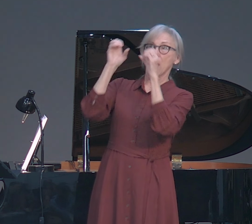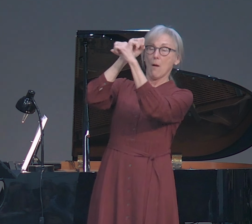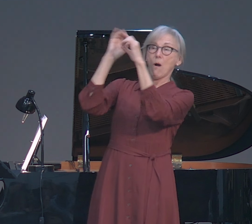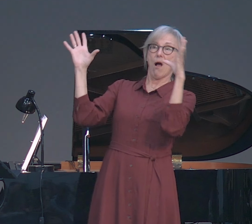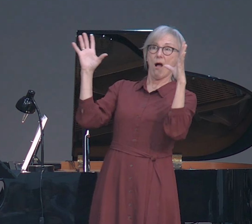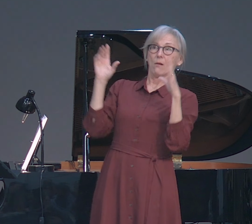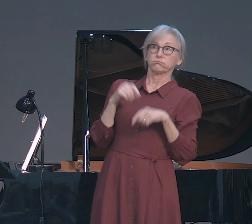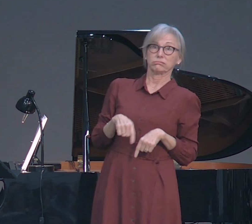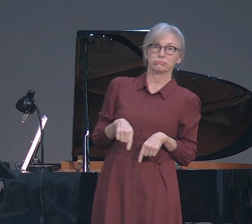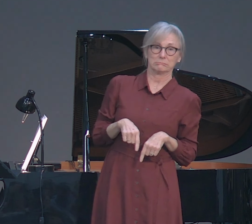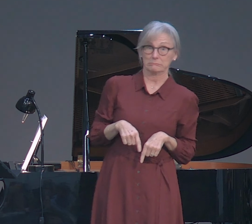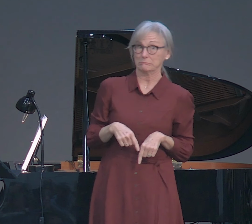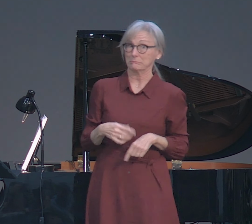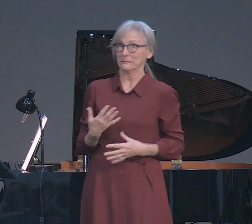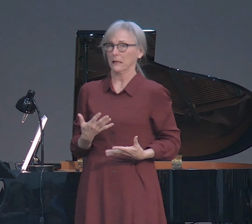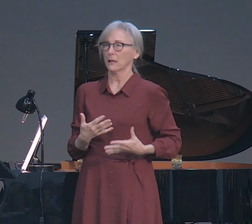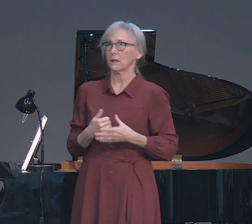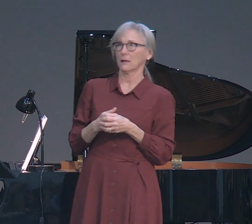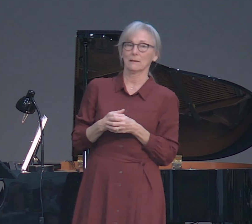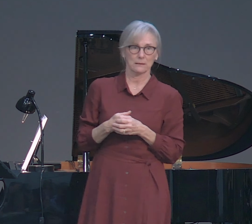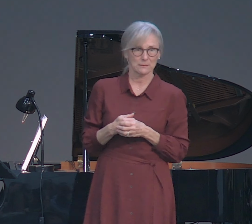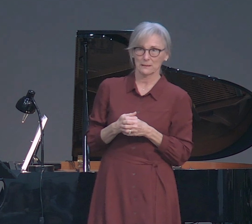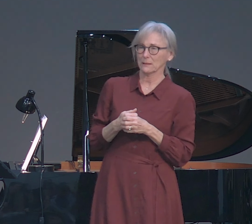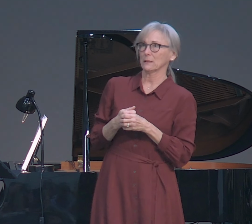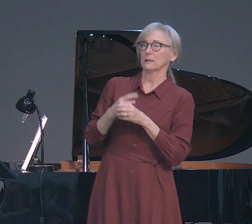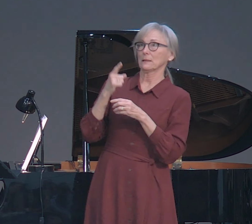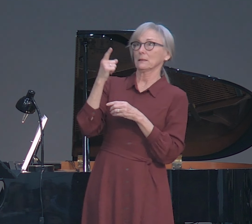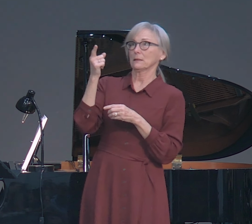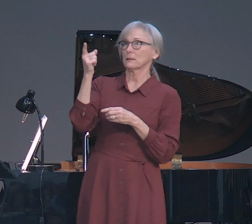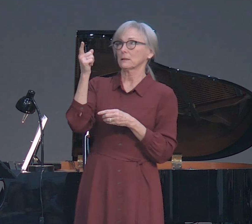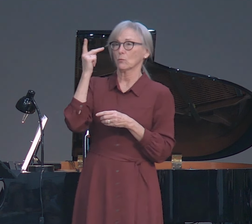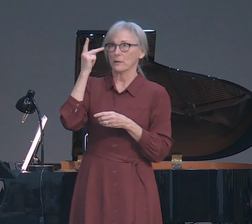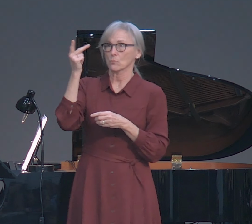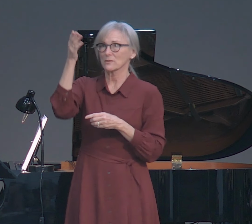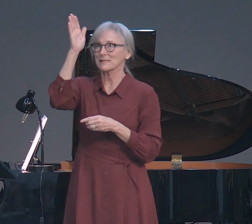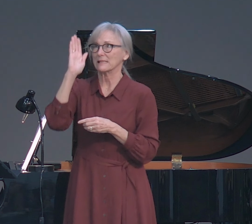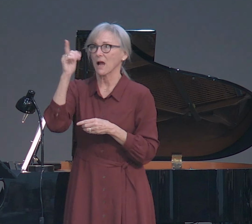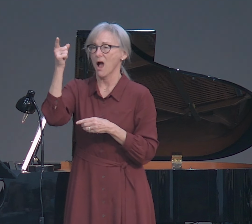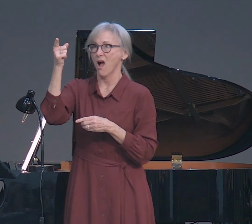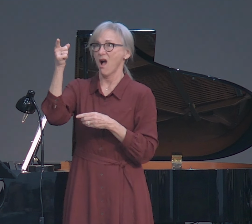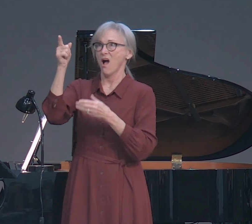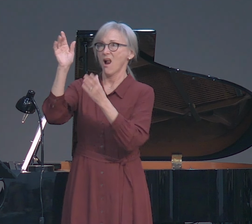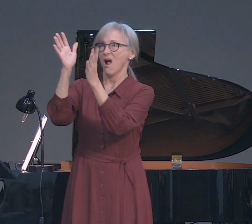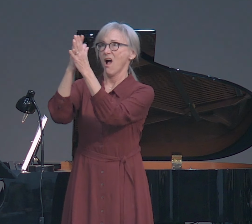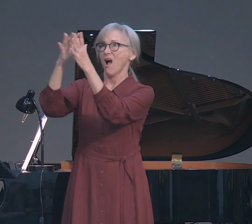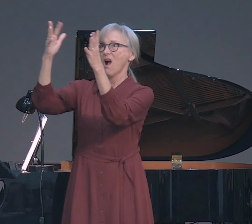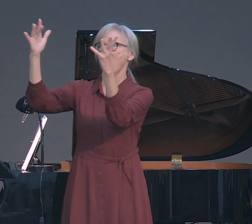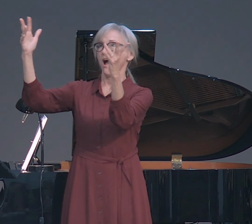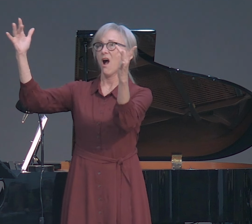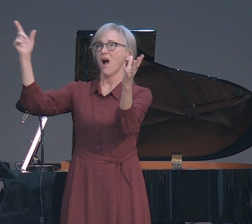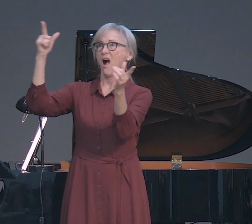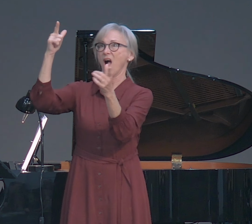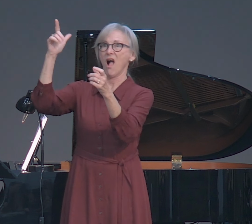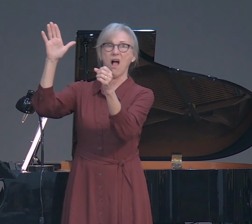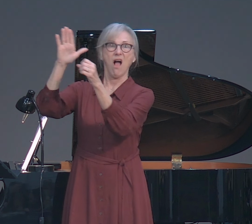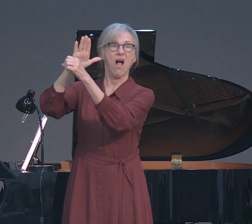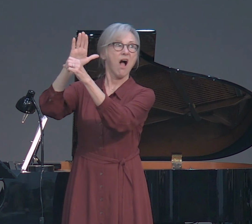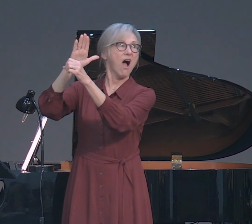We'll stand there, we'll stand, and in front of us will be the glory of God, the God of all